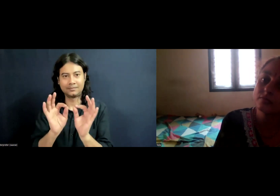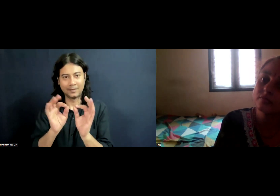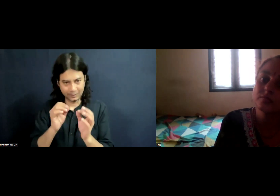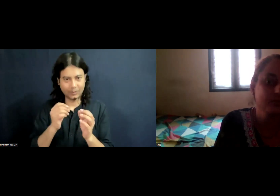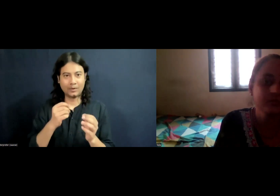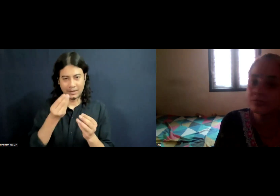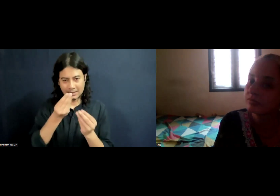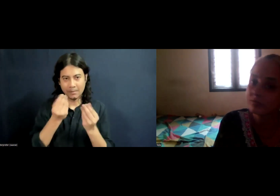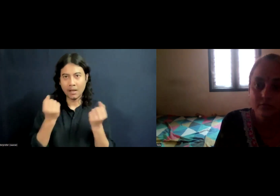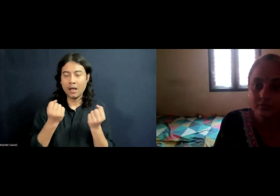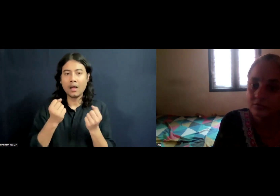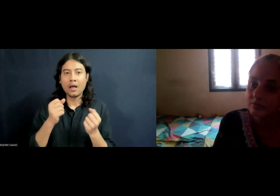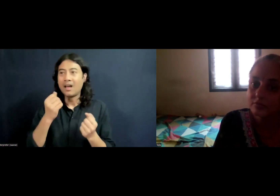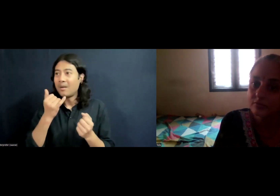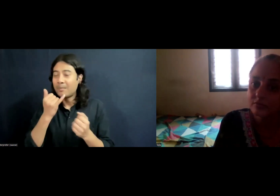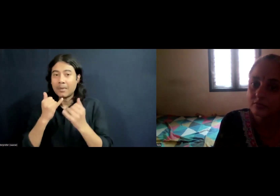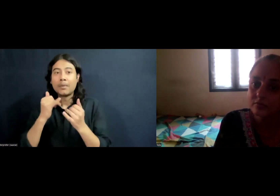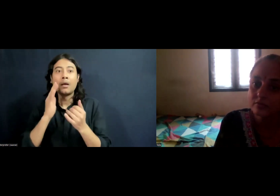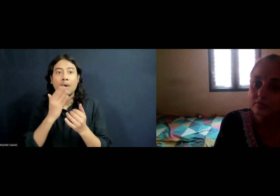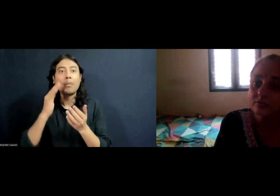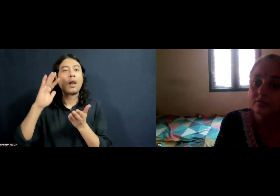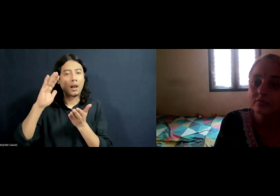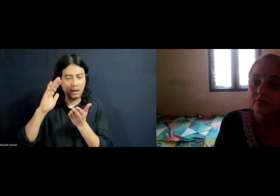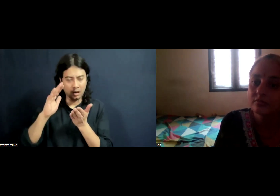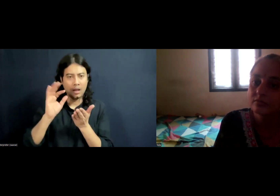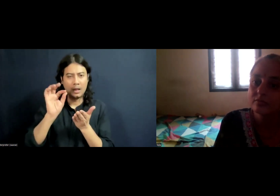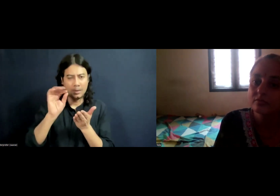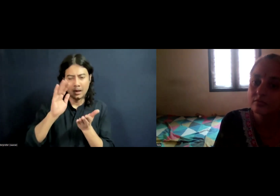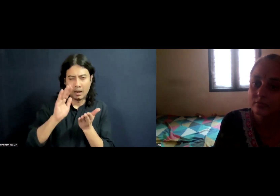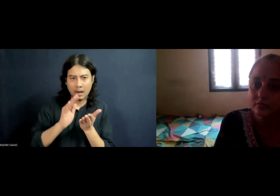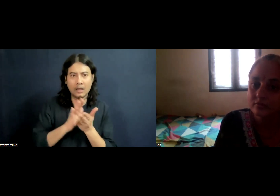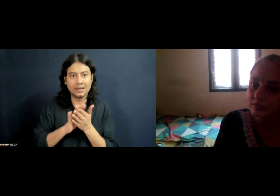But again, he has to come back and take birth again in this world.